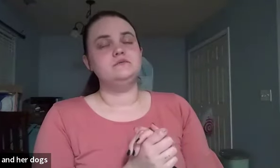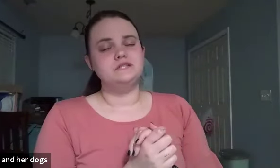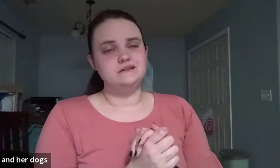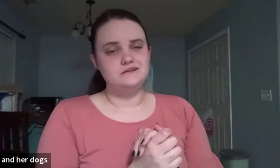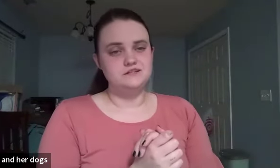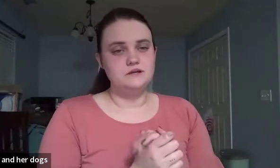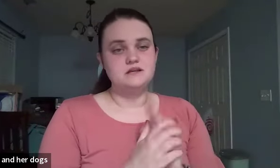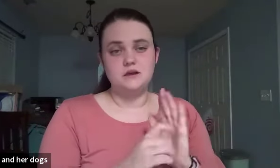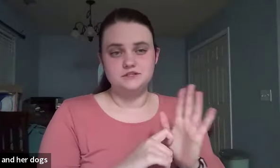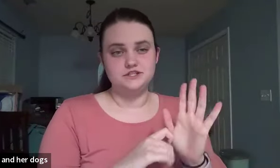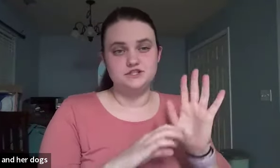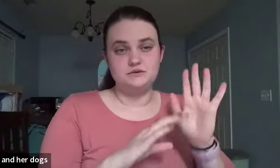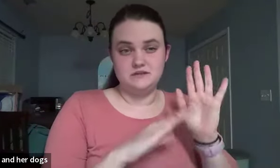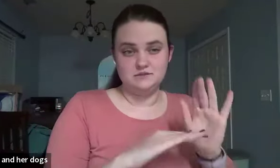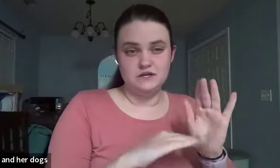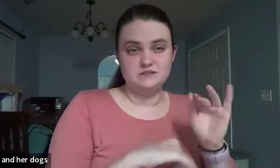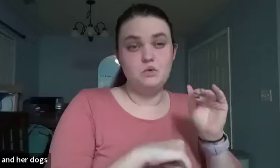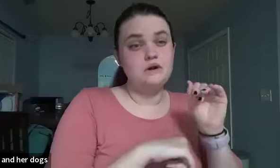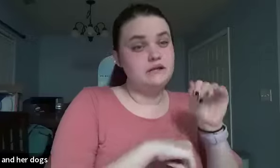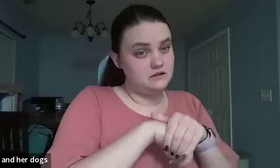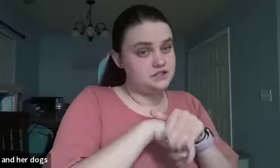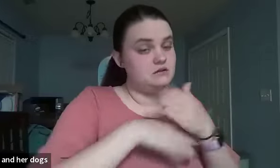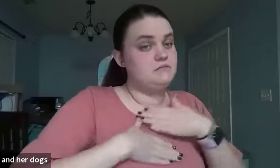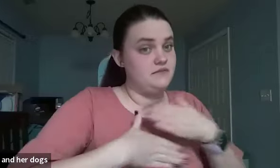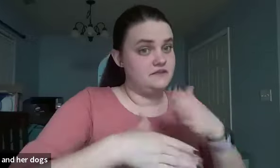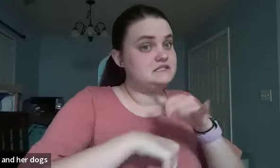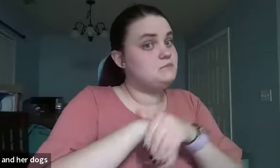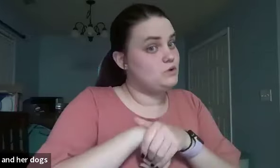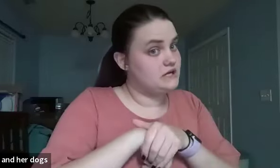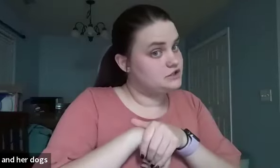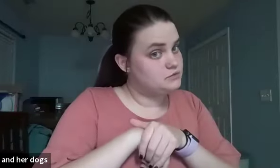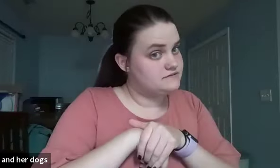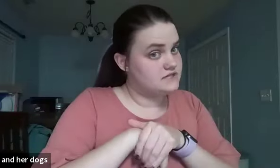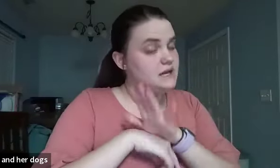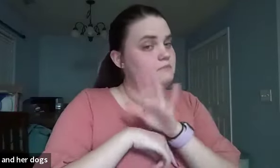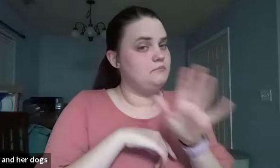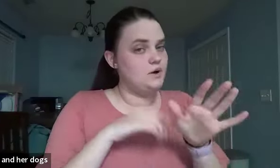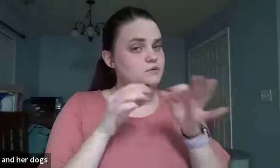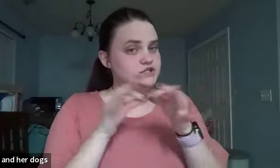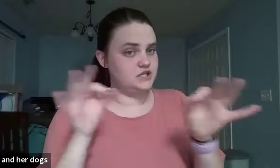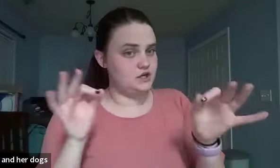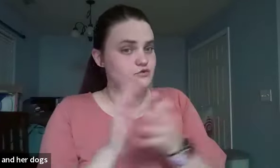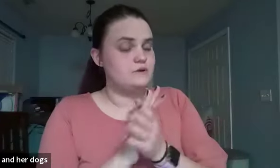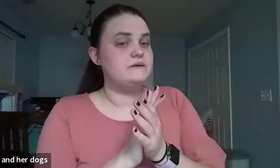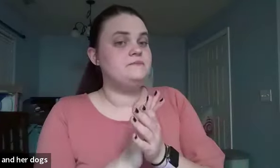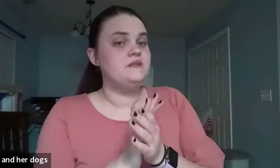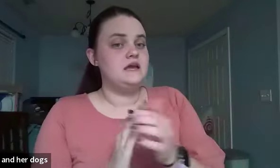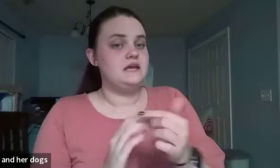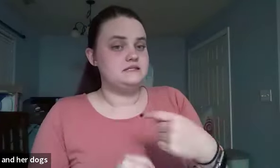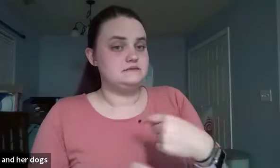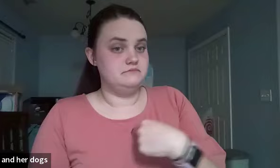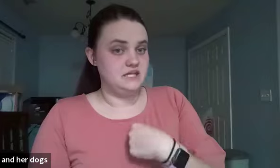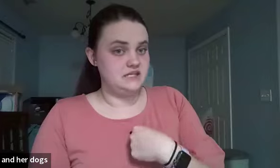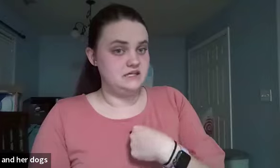there's technically two ways. I'm going to just do it this way. It's more English. I'll admit this is a more English way of saying it, but we're just going to go through with it. Is